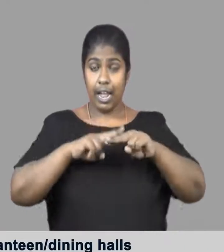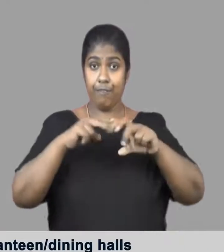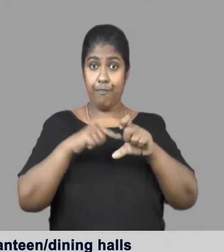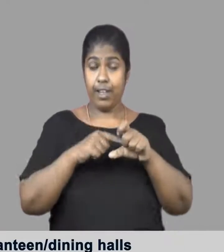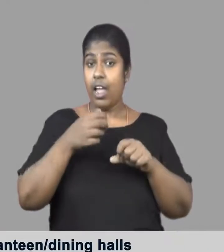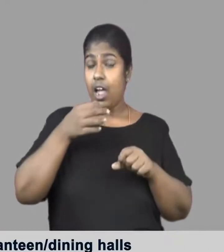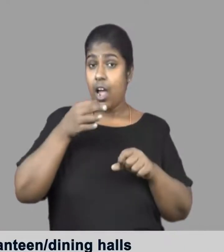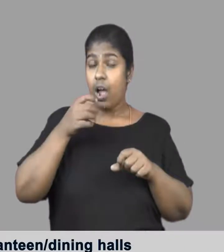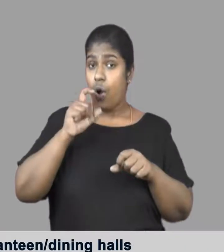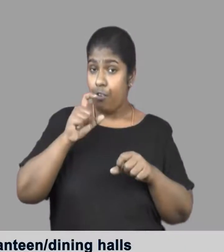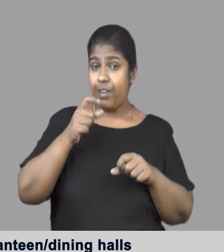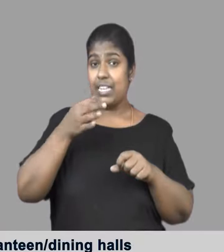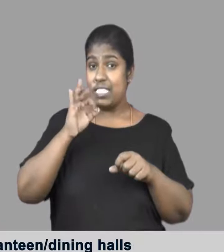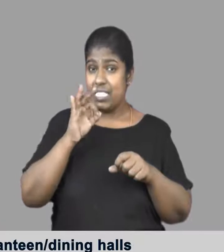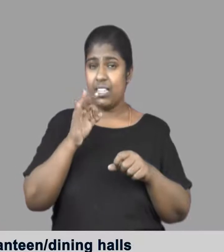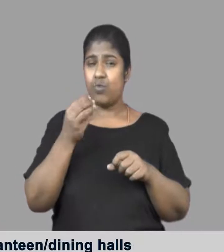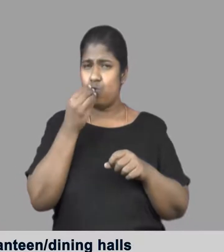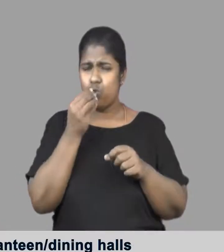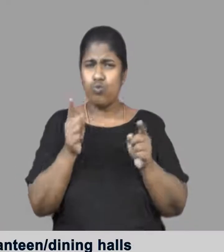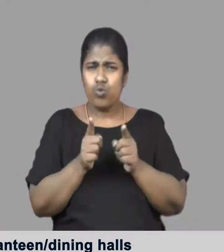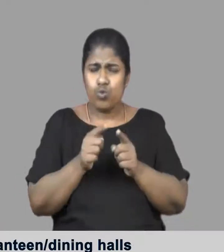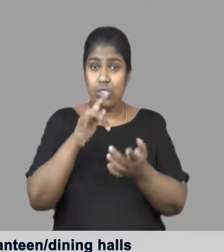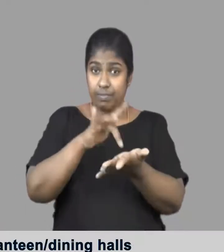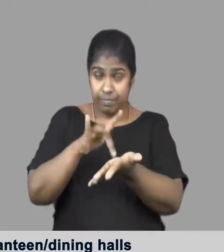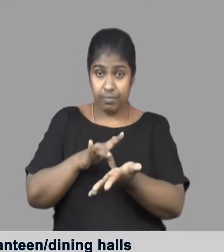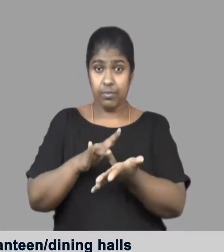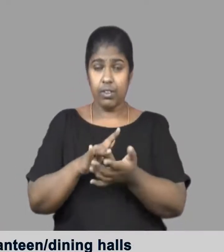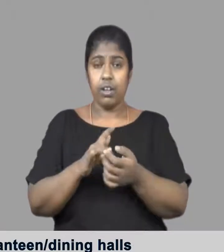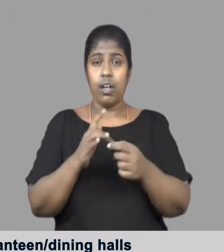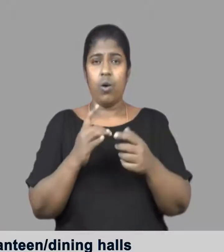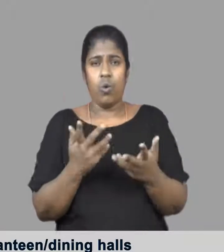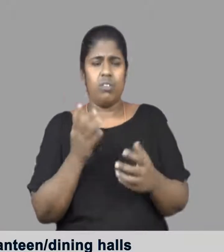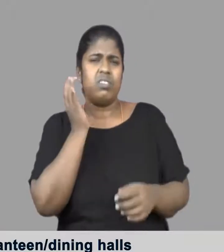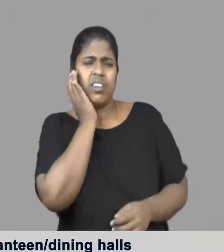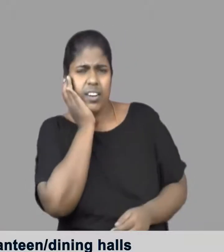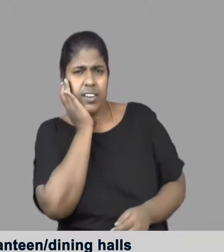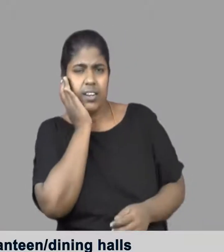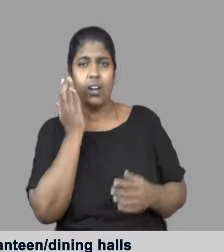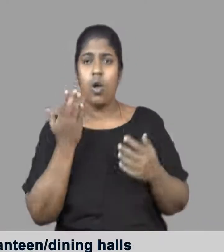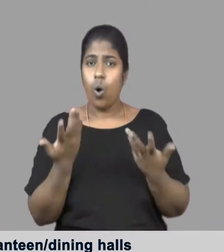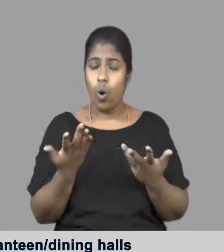In the cafeteria, canteen, dining halls.